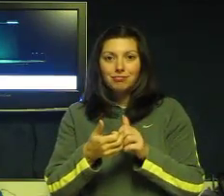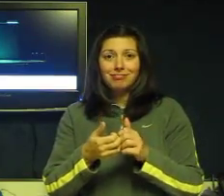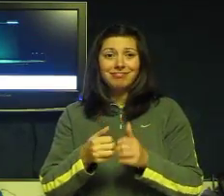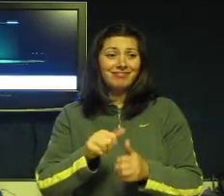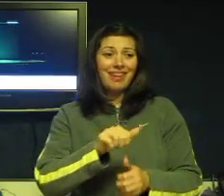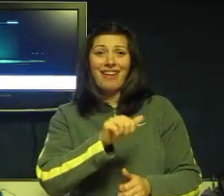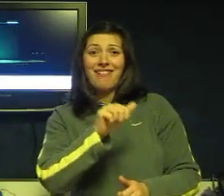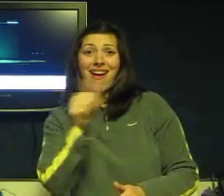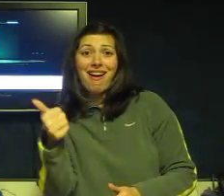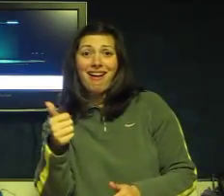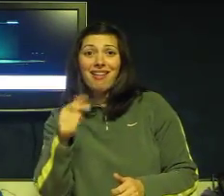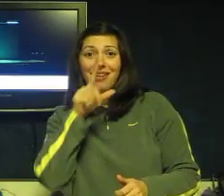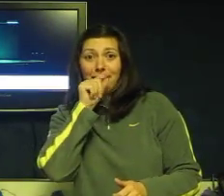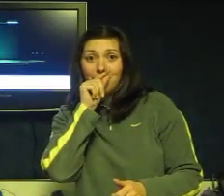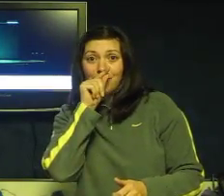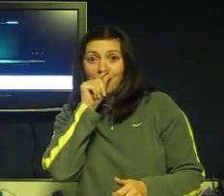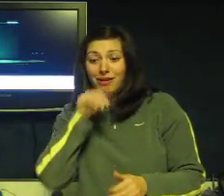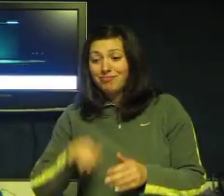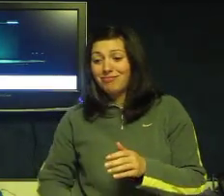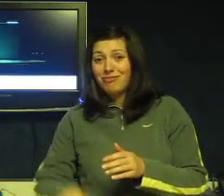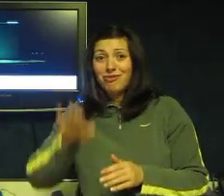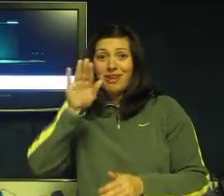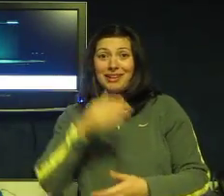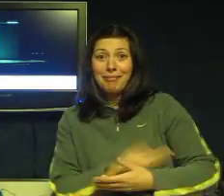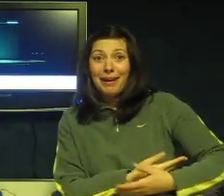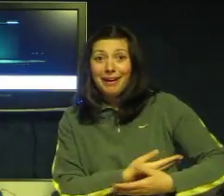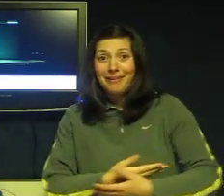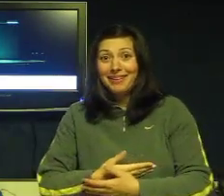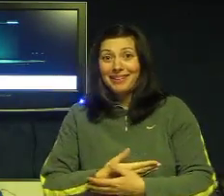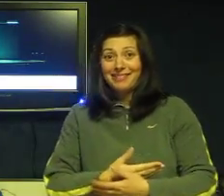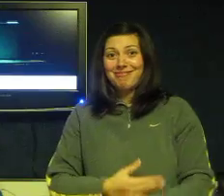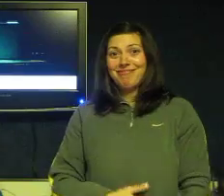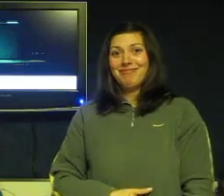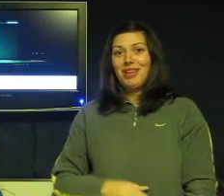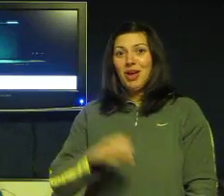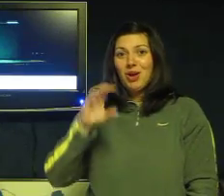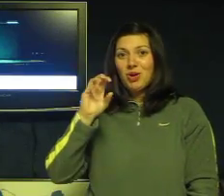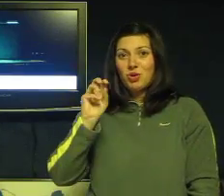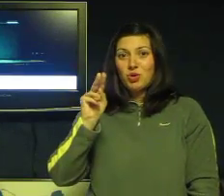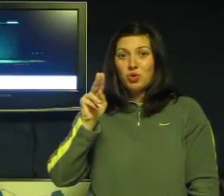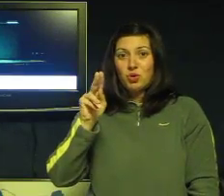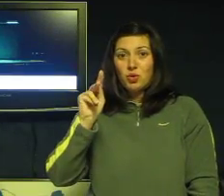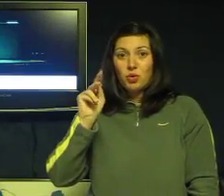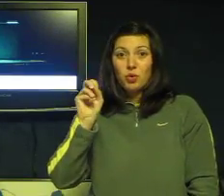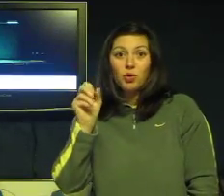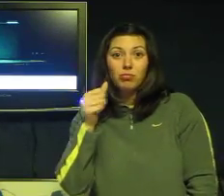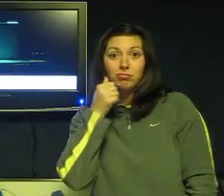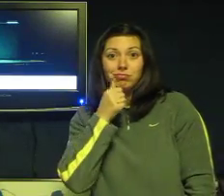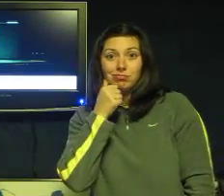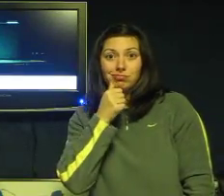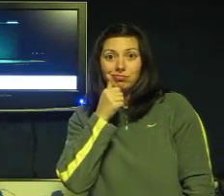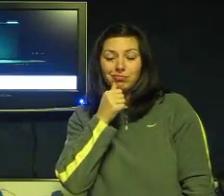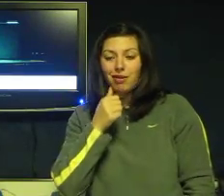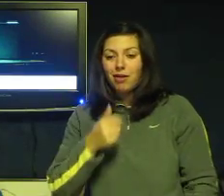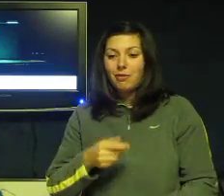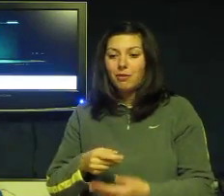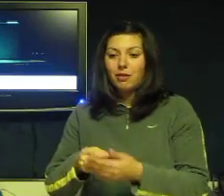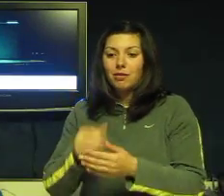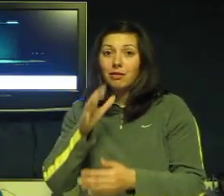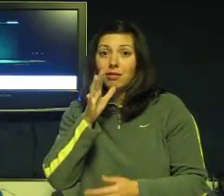So this individual here, this female, what she will do is find the nest of another kind of bird and lay her egg into the nest